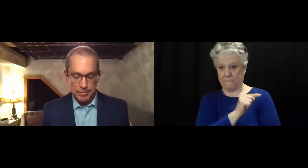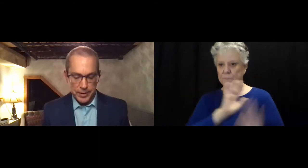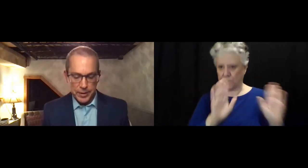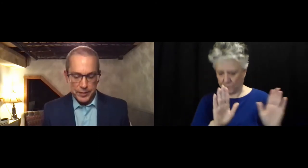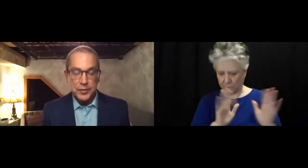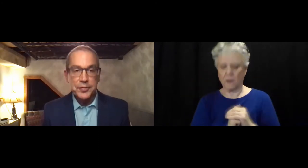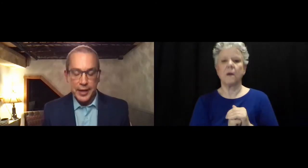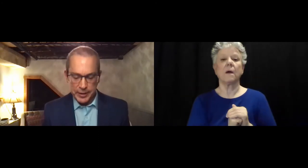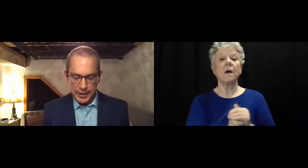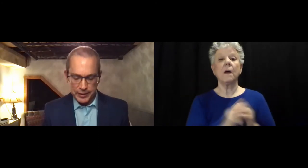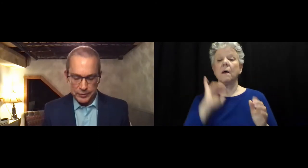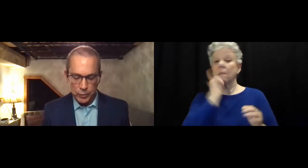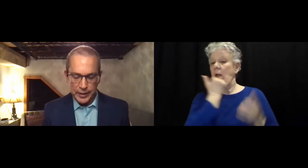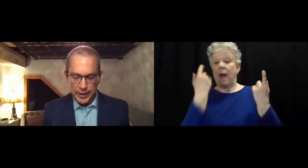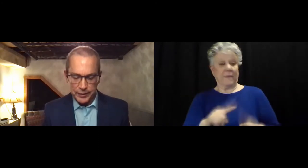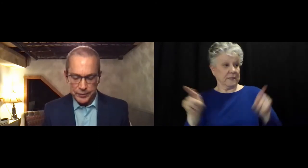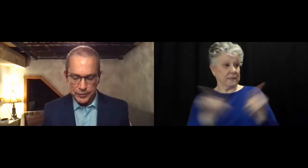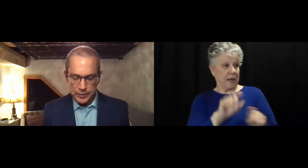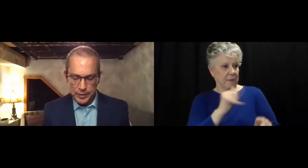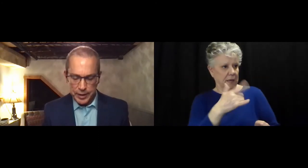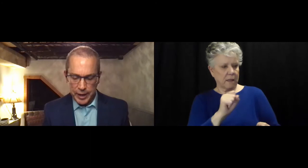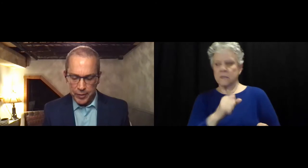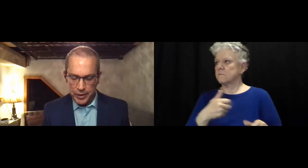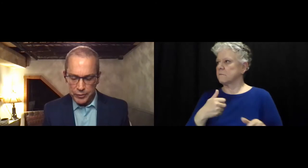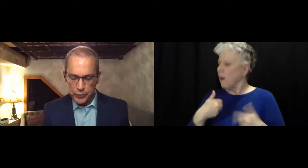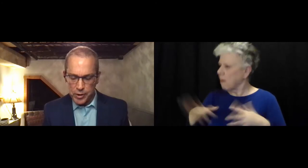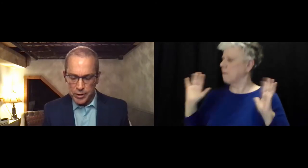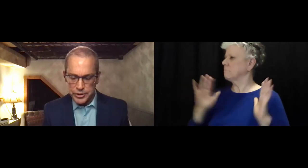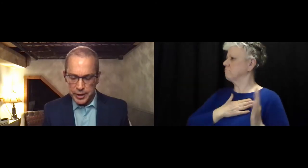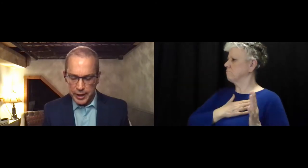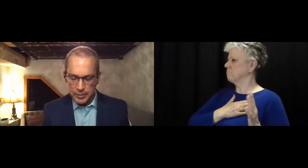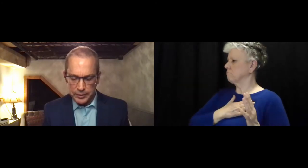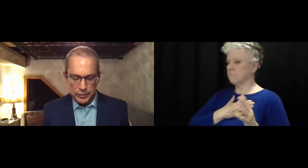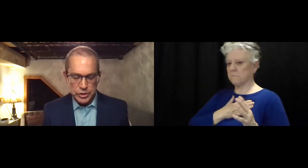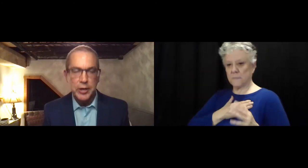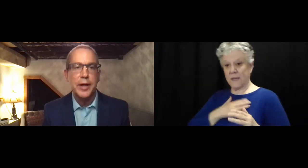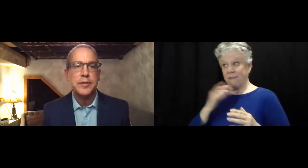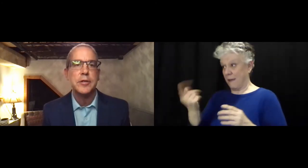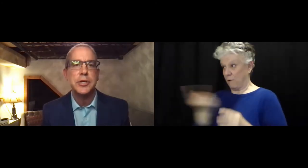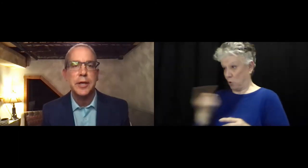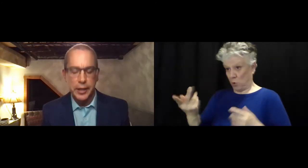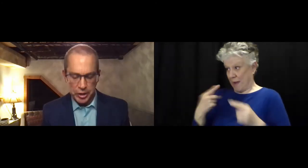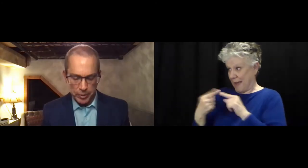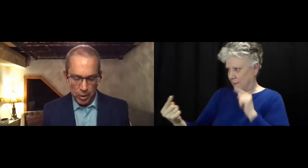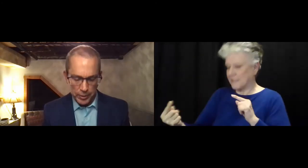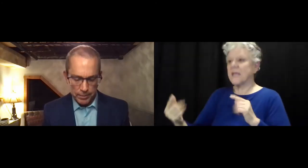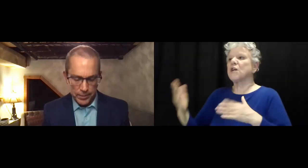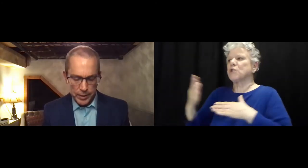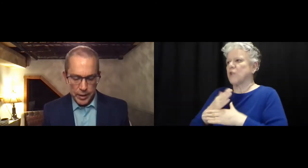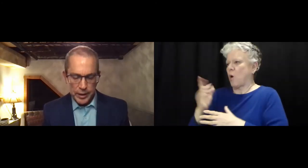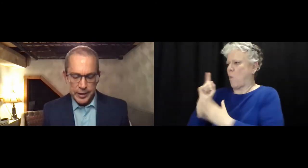Suddenly, this same Achilles relents, and the theretofore arch enemies share a touching human